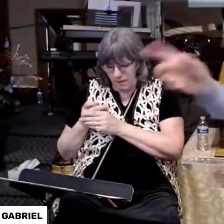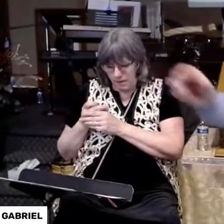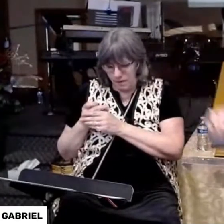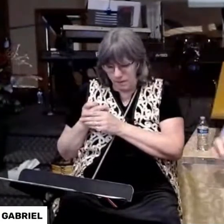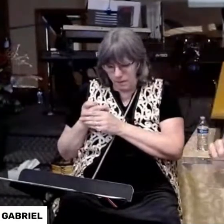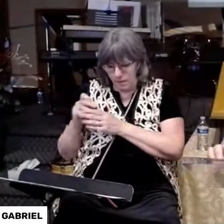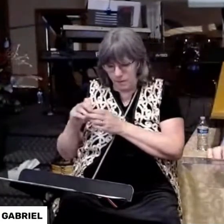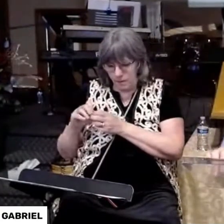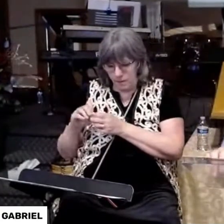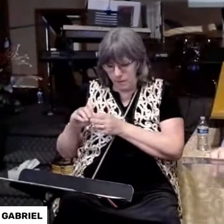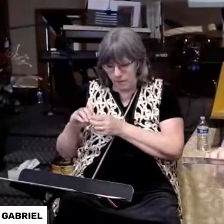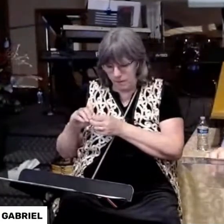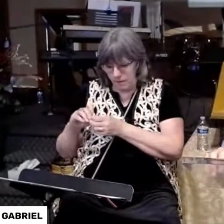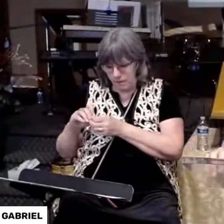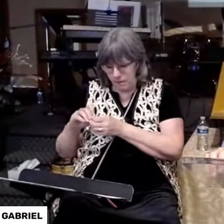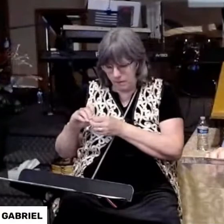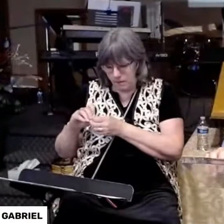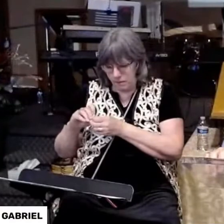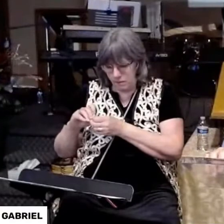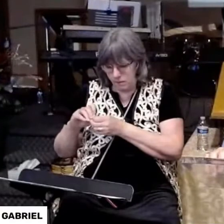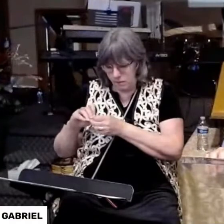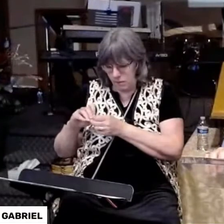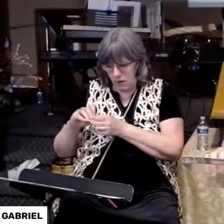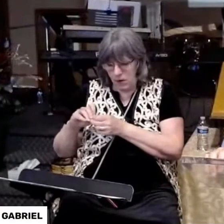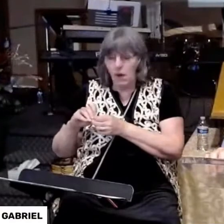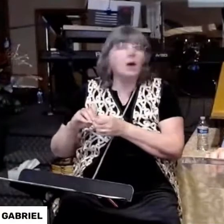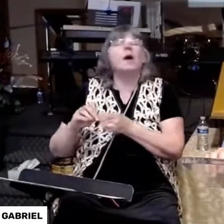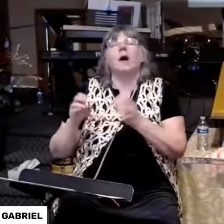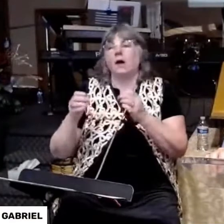God speaks, he does. You know,